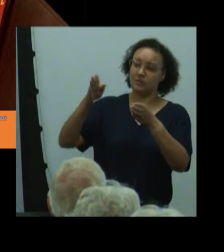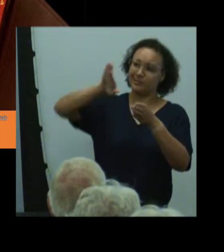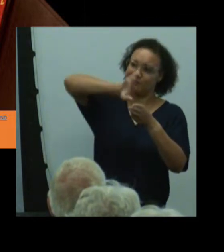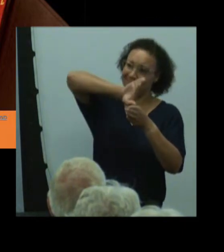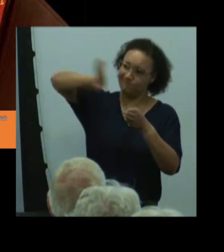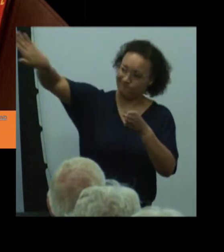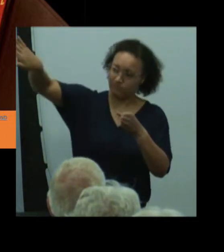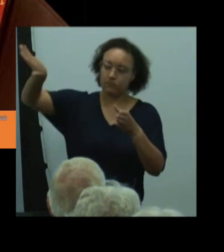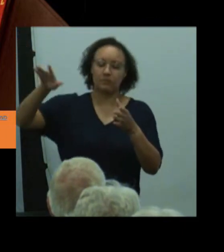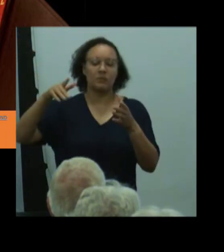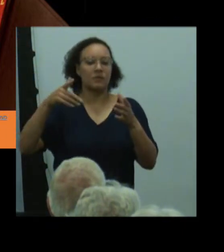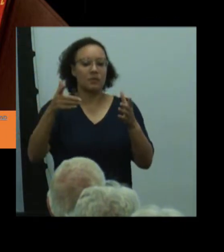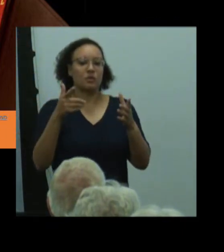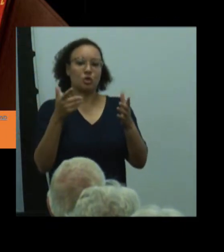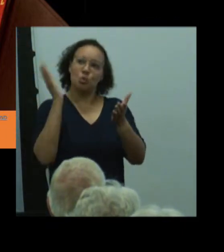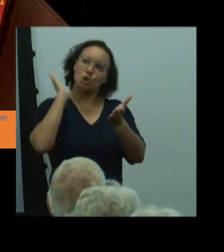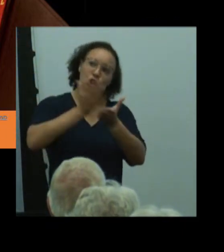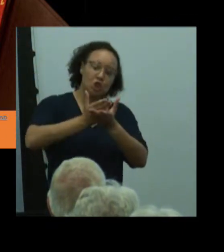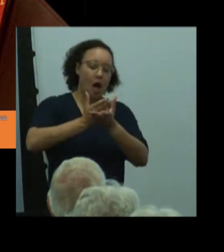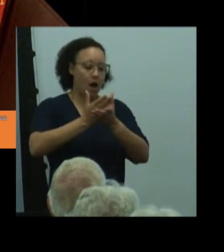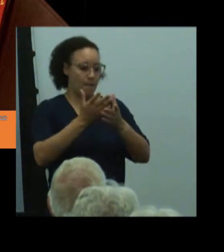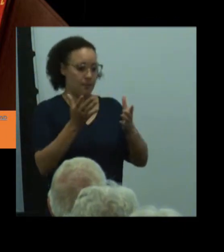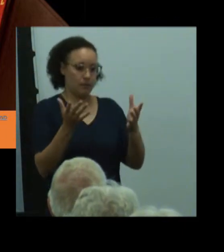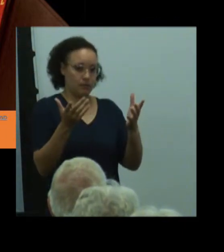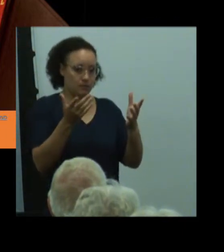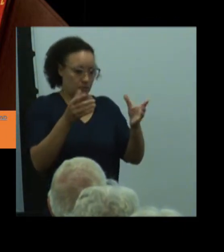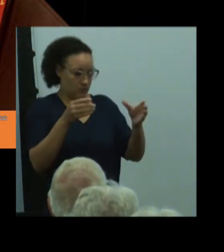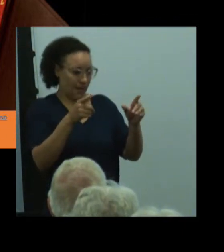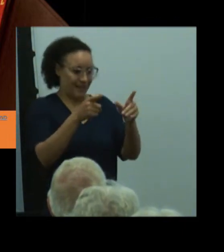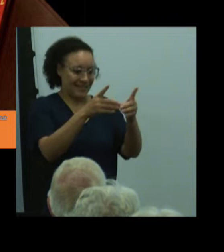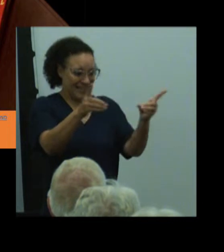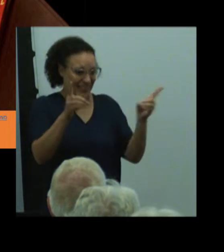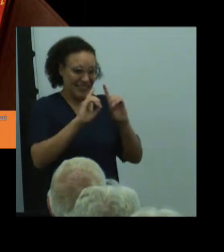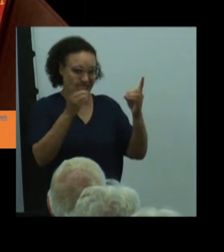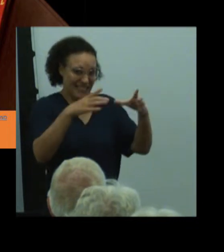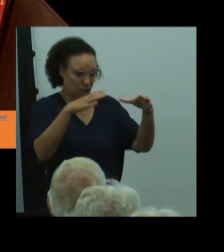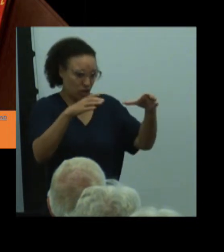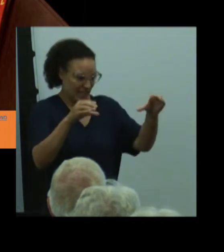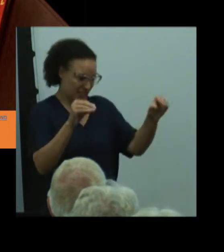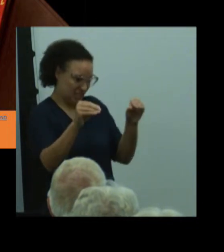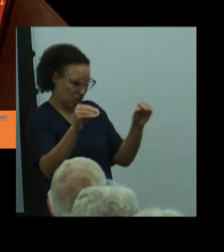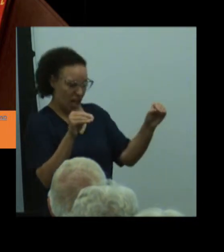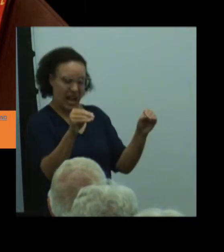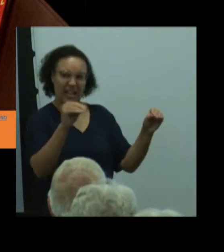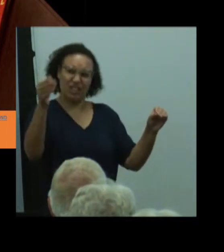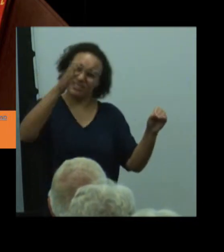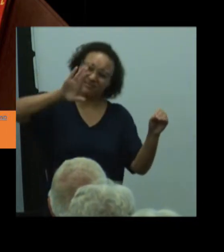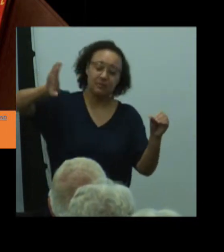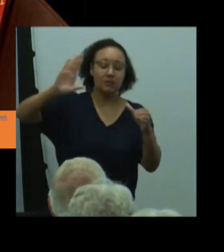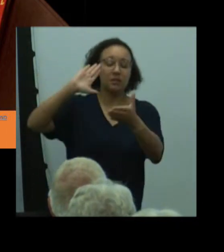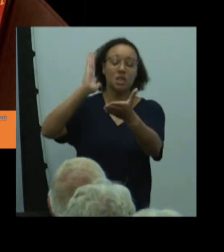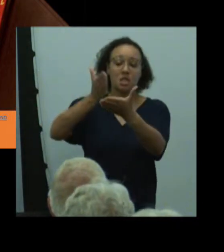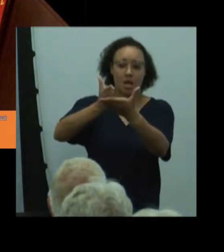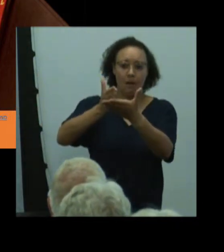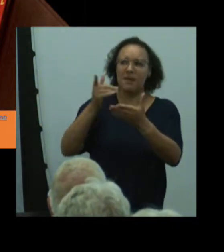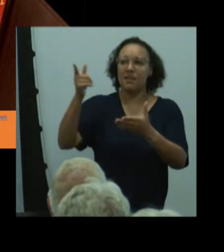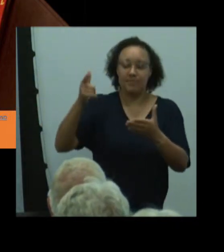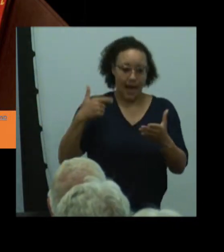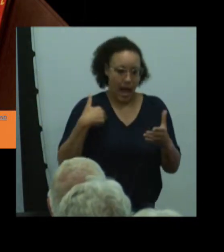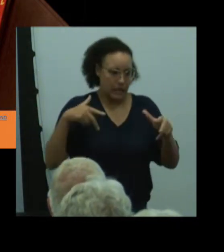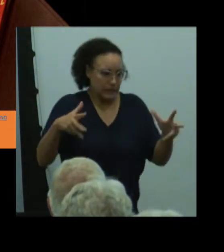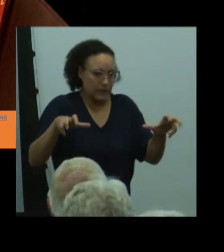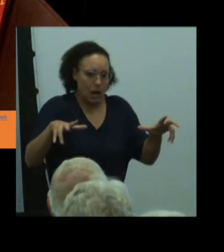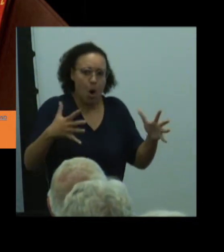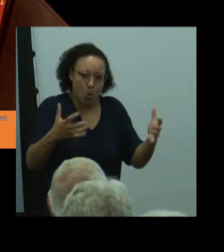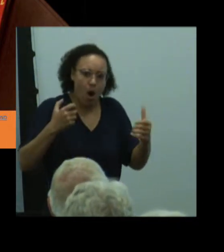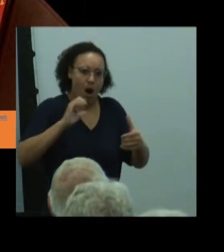redistricting. Get them out, because their self-interest is to get reelected. So they've got to